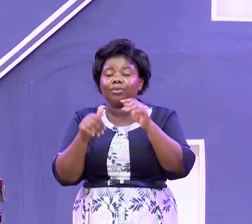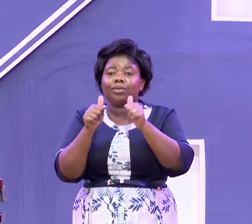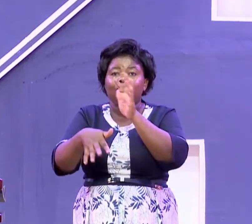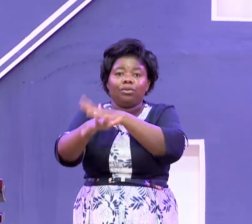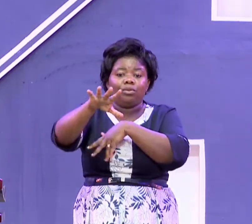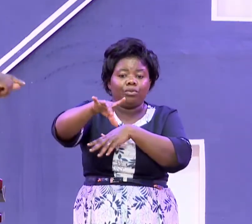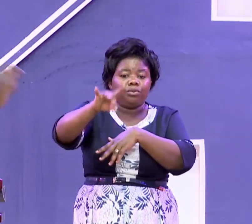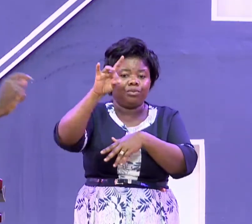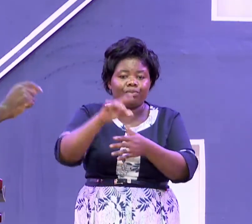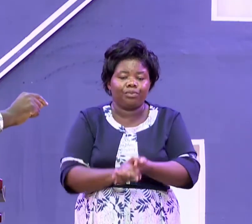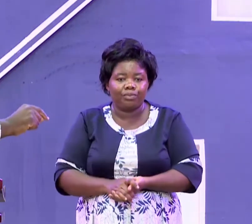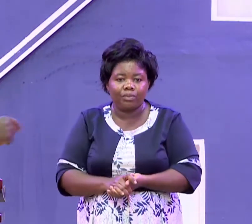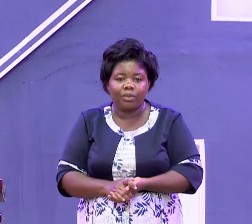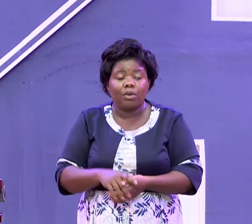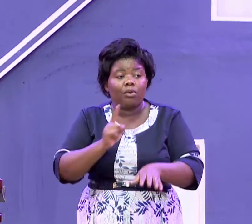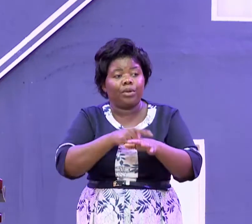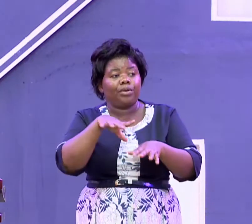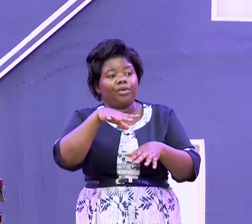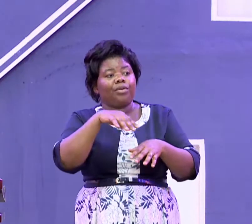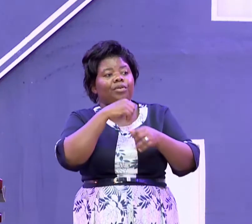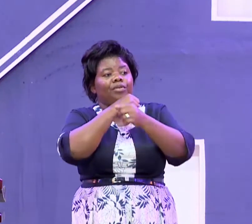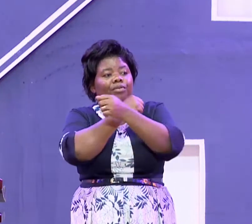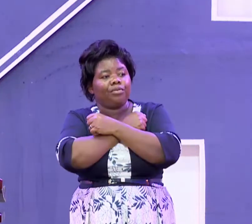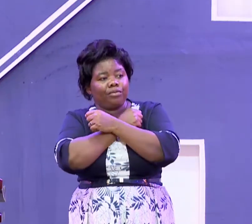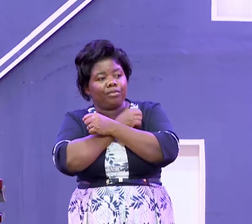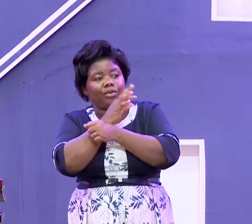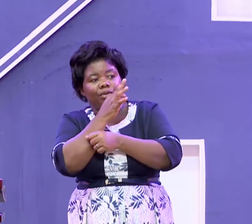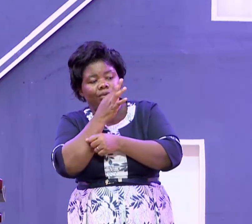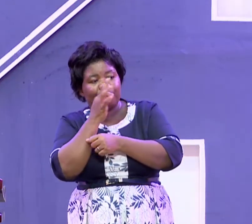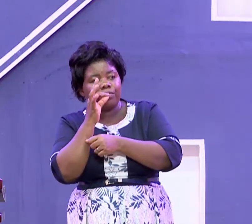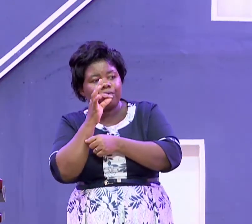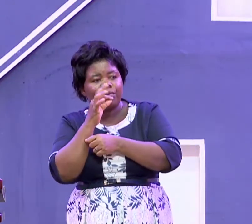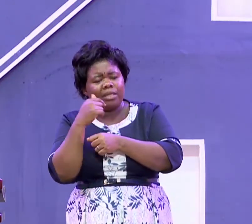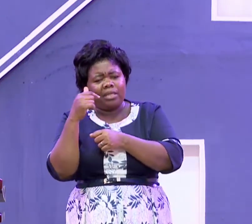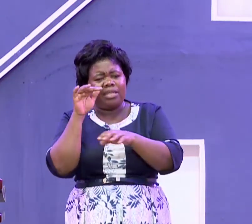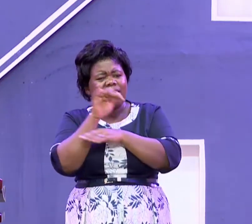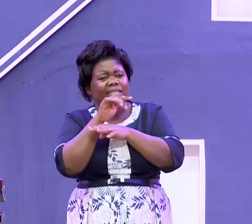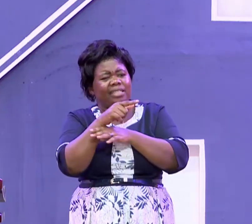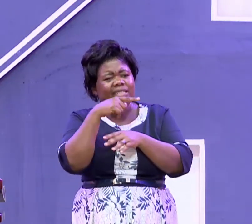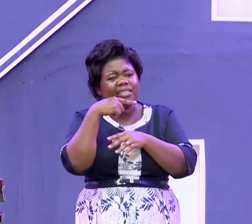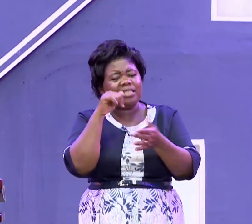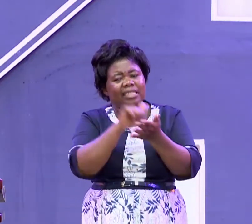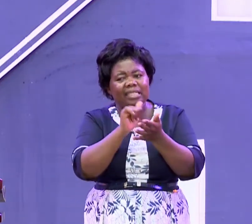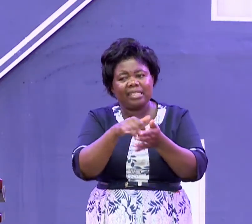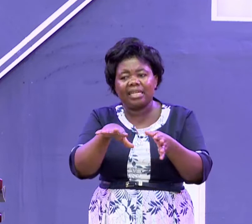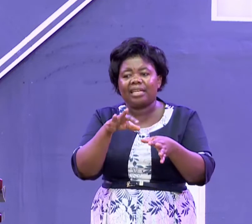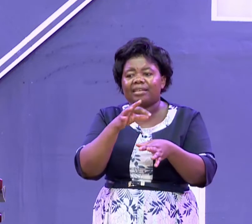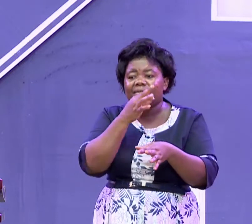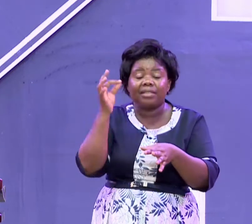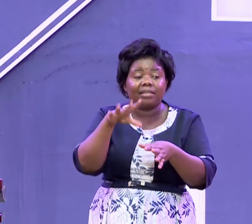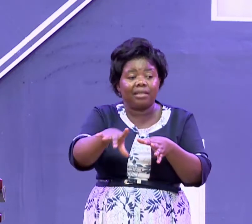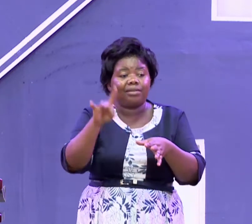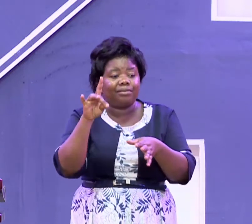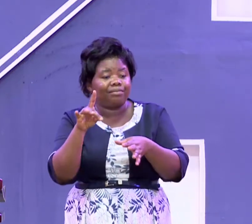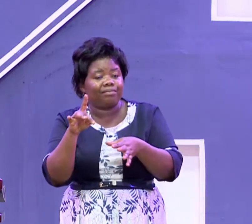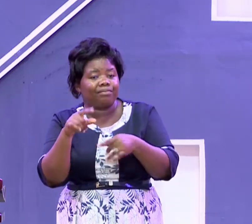londa. Bobo siba afwa. If you're fasting afwa. Akubuza nti kuno sinza siku ena londa kuno. Asking you, then this is the first thing I chose. And he goes on to say.